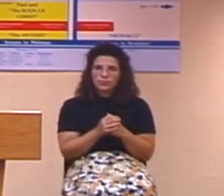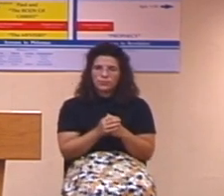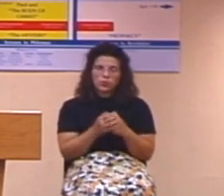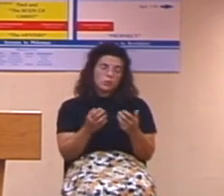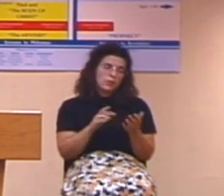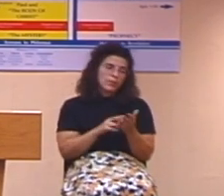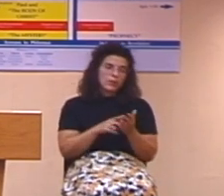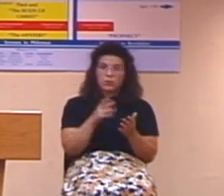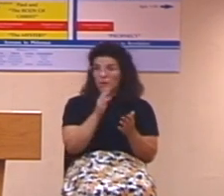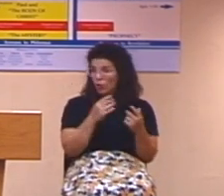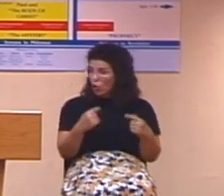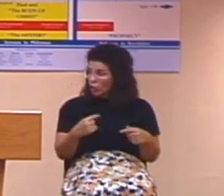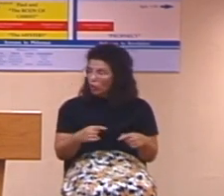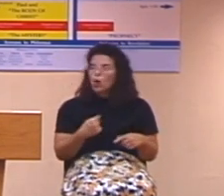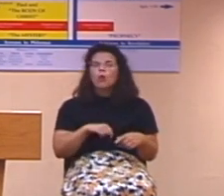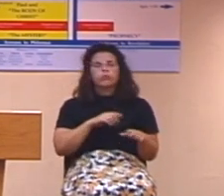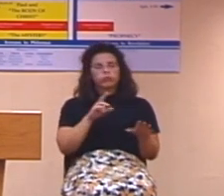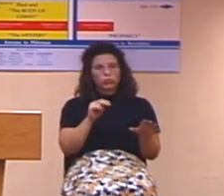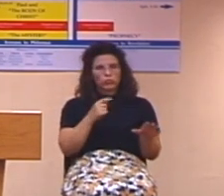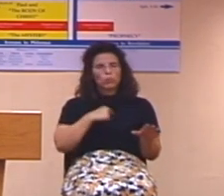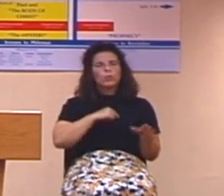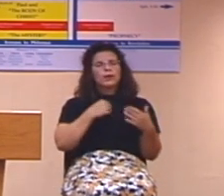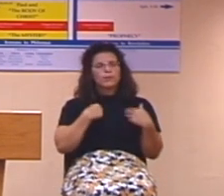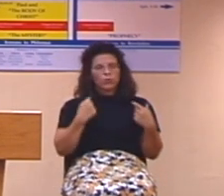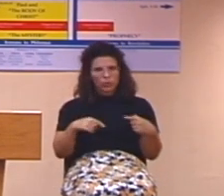Well, that means you never argue? Oh, no, we have arguments.